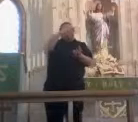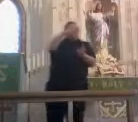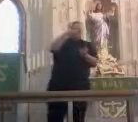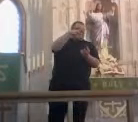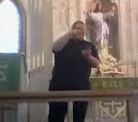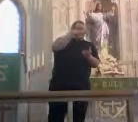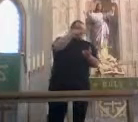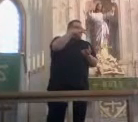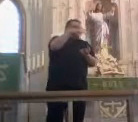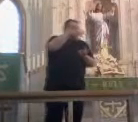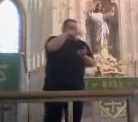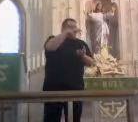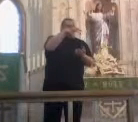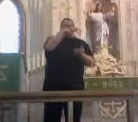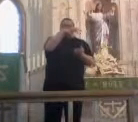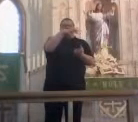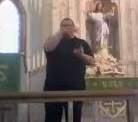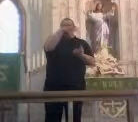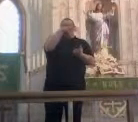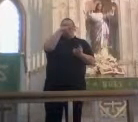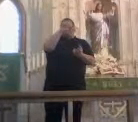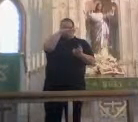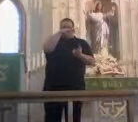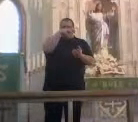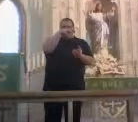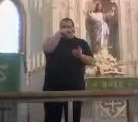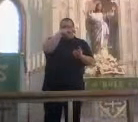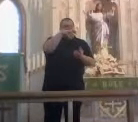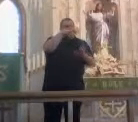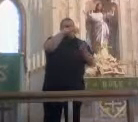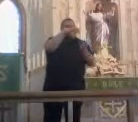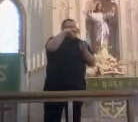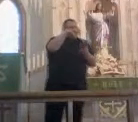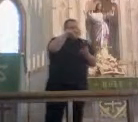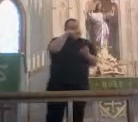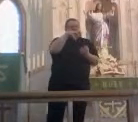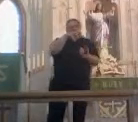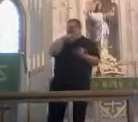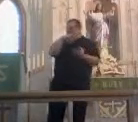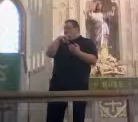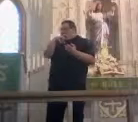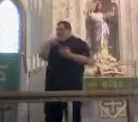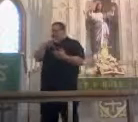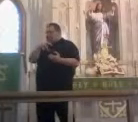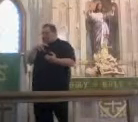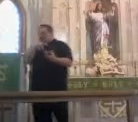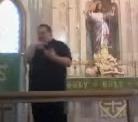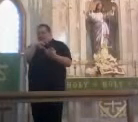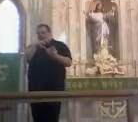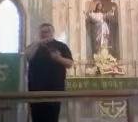kingdom kept the name Israel. The southern kingdom took the name